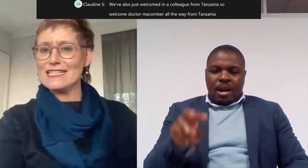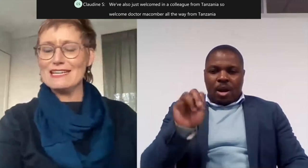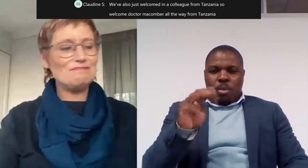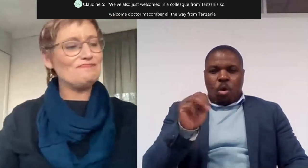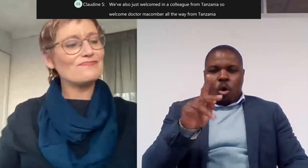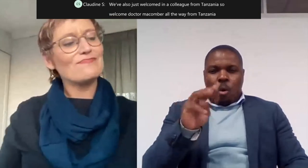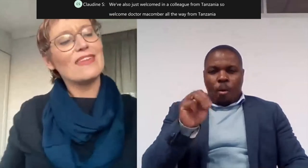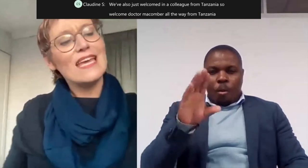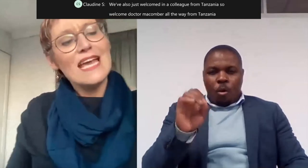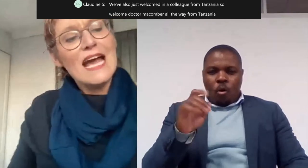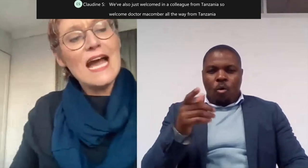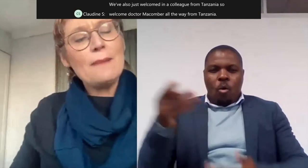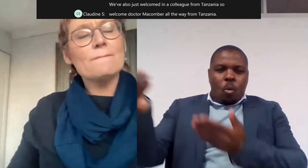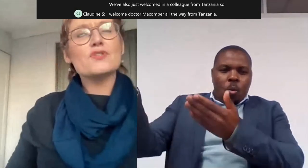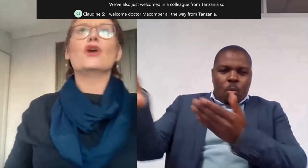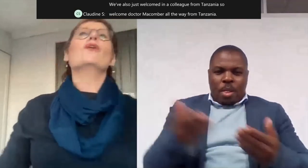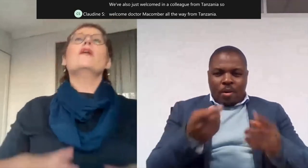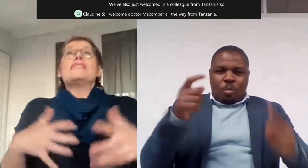from Tanzania.